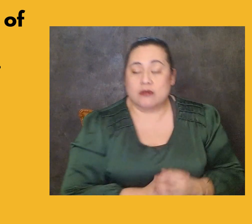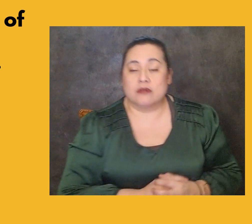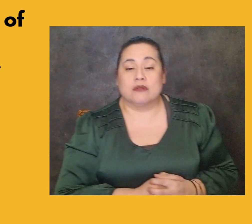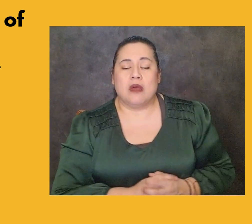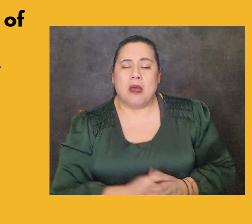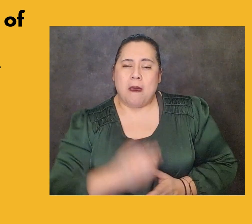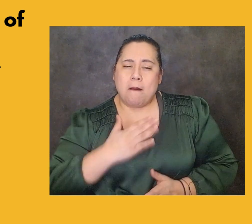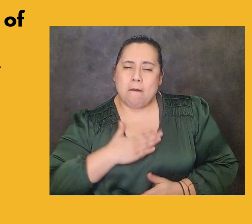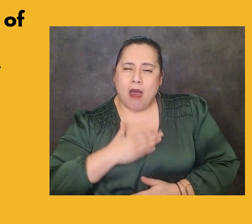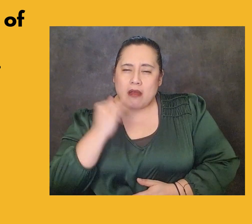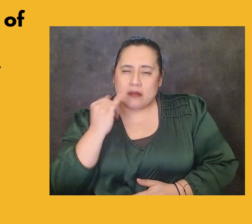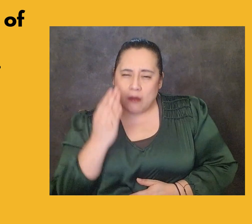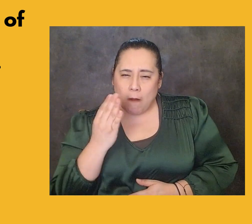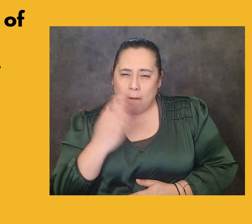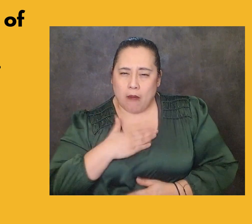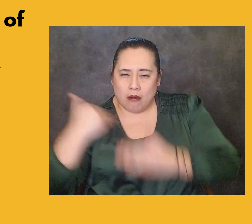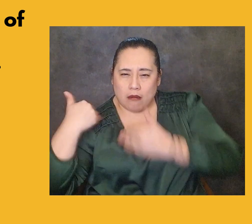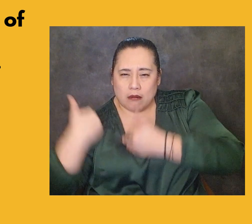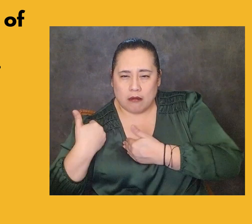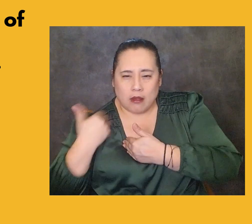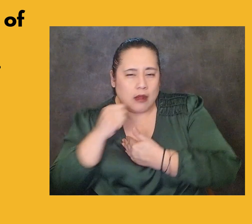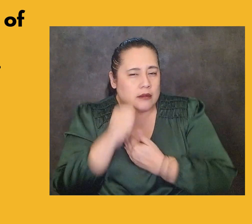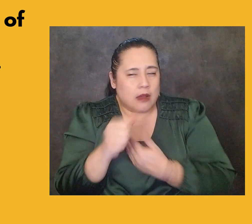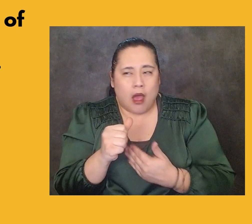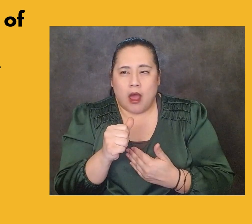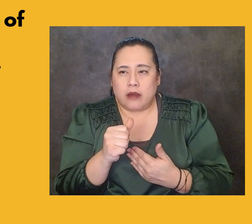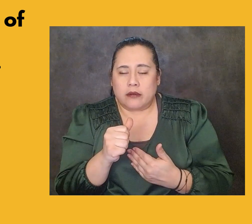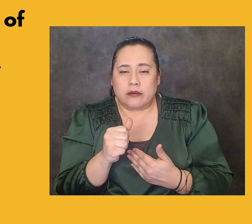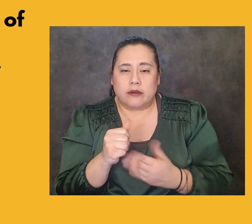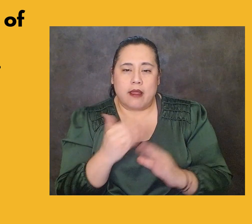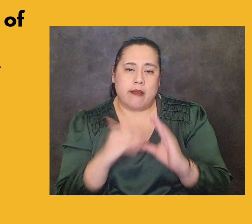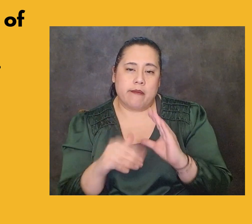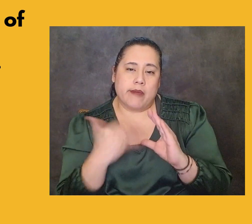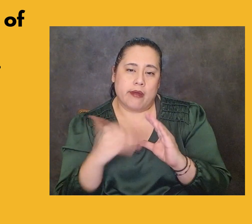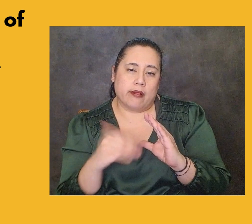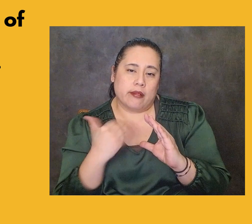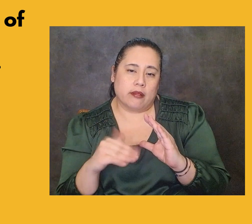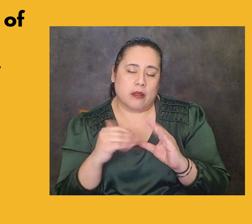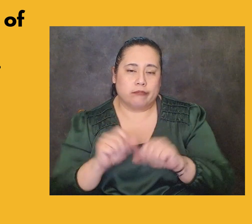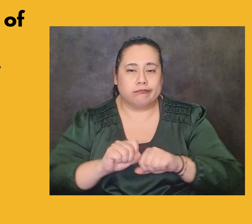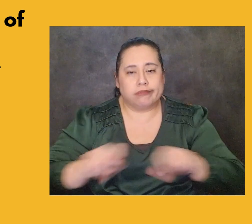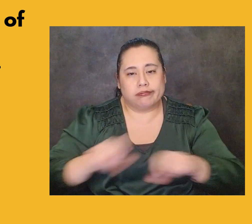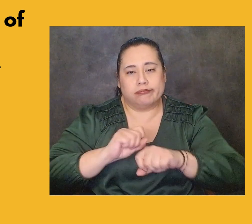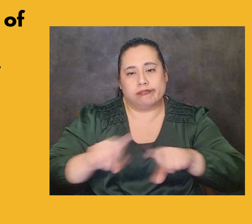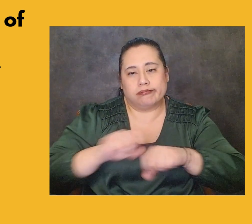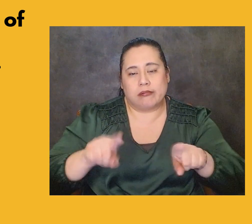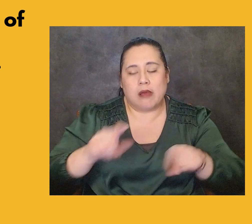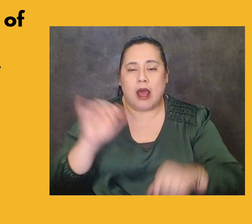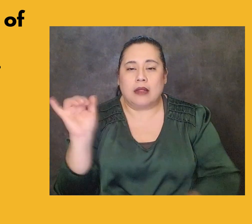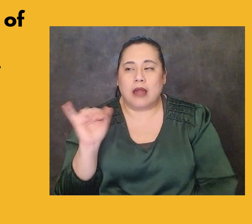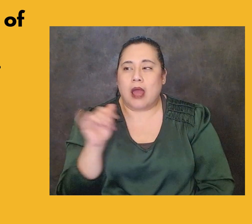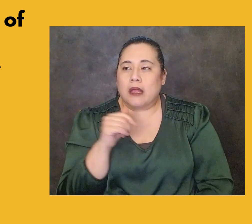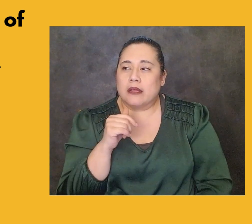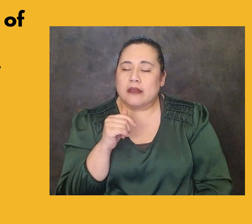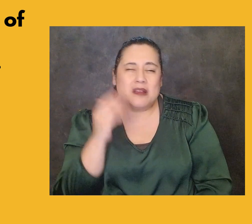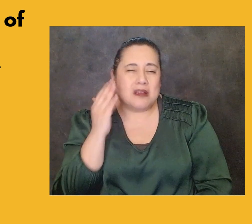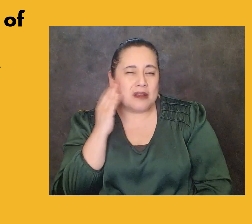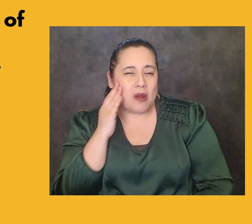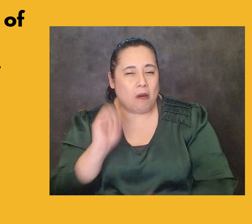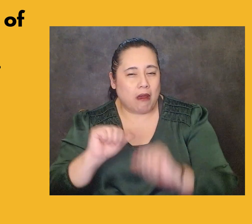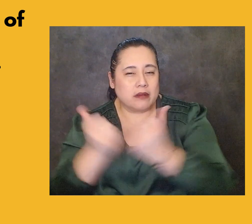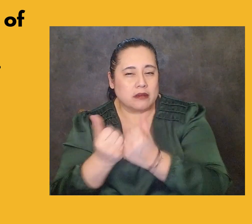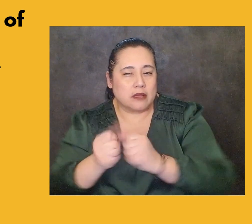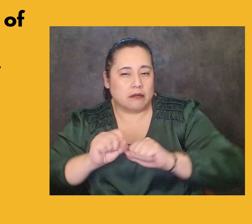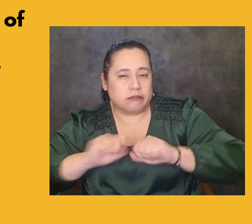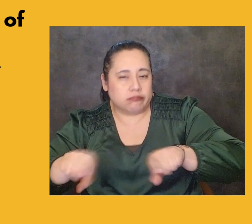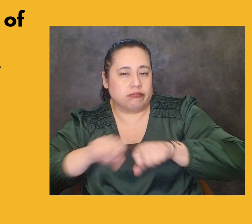And so my job is not just an email blast, like, how some